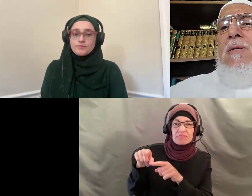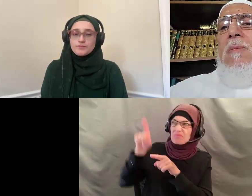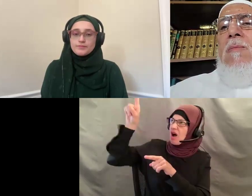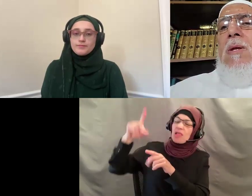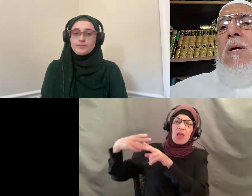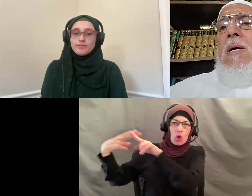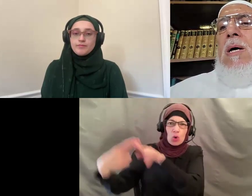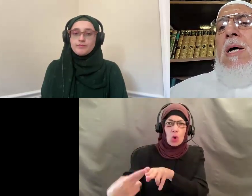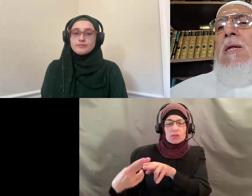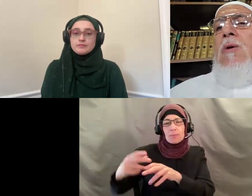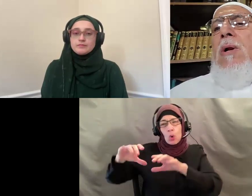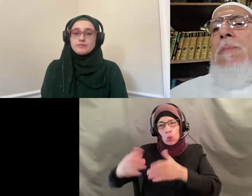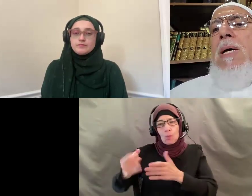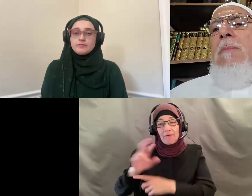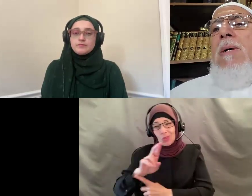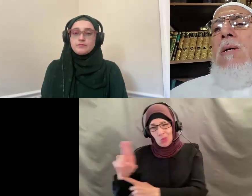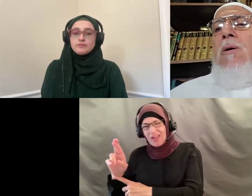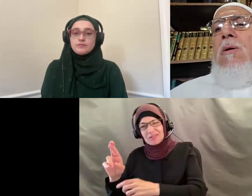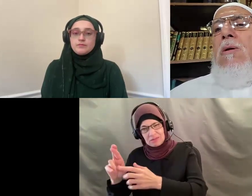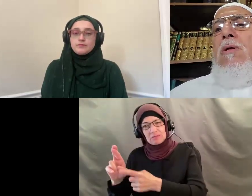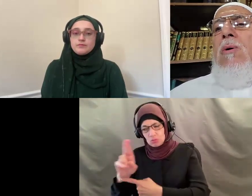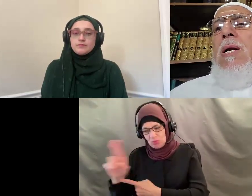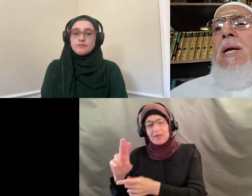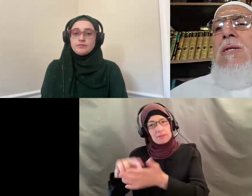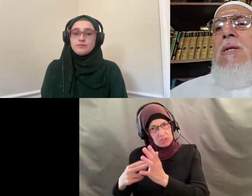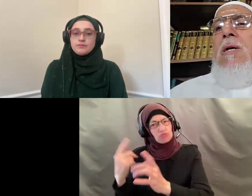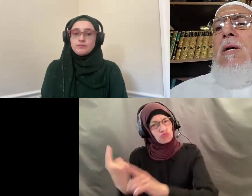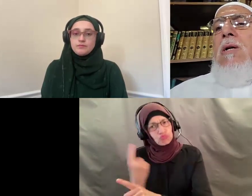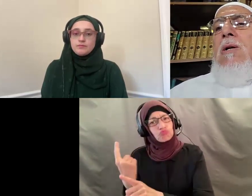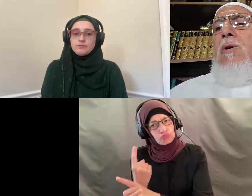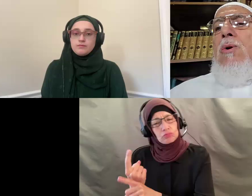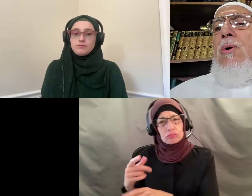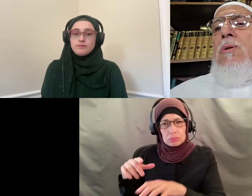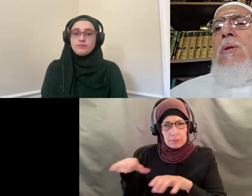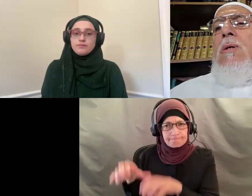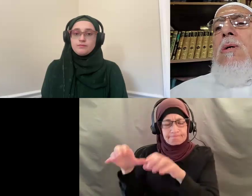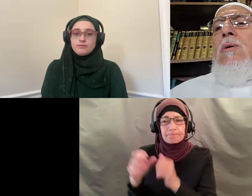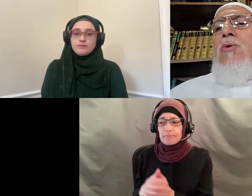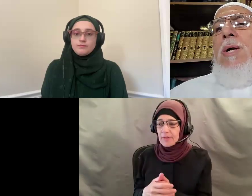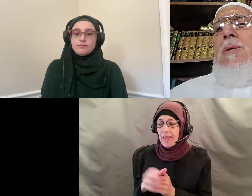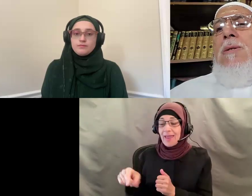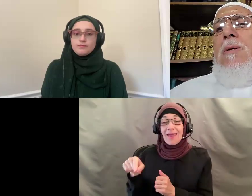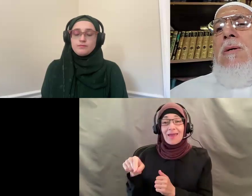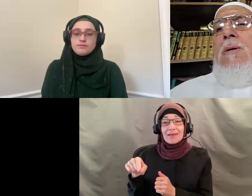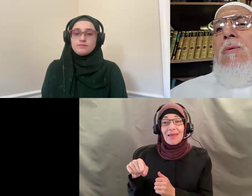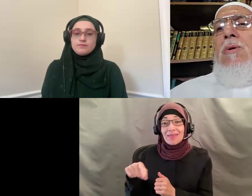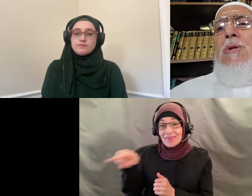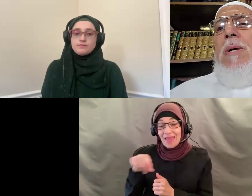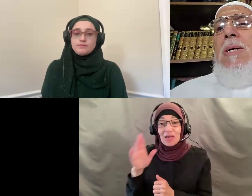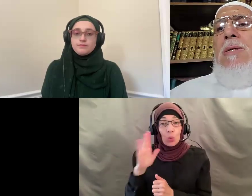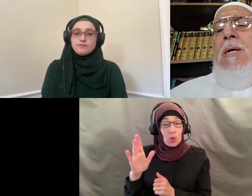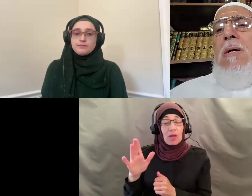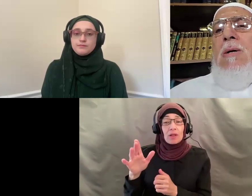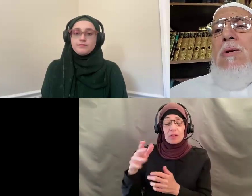the right. And they will be amid thornless lot trees,